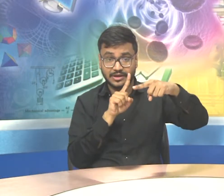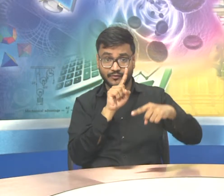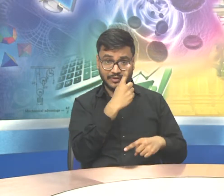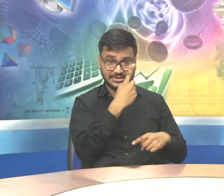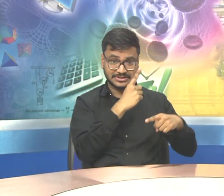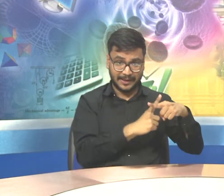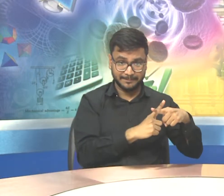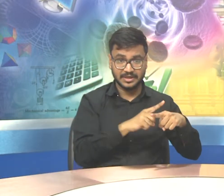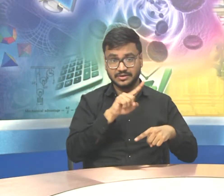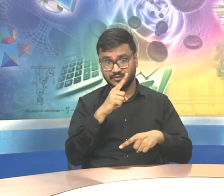be